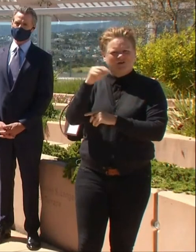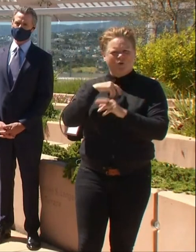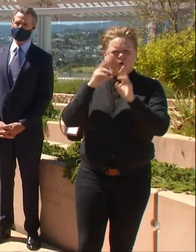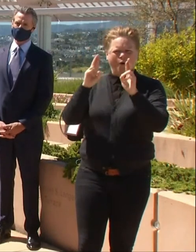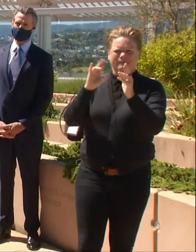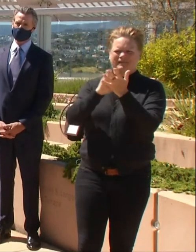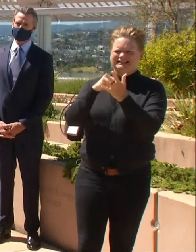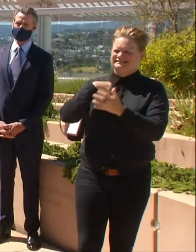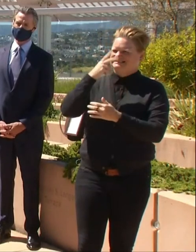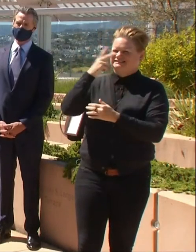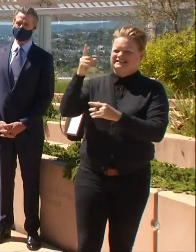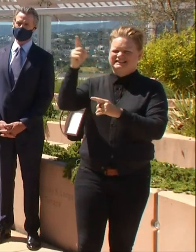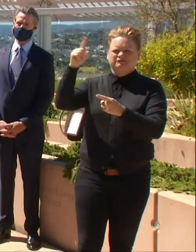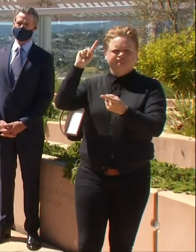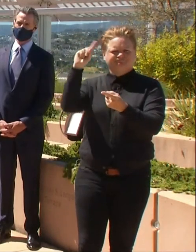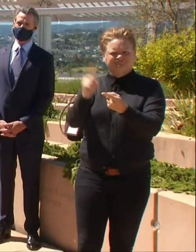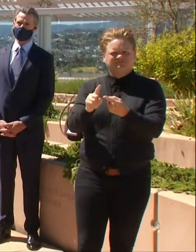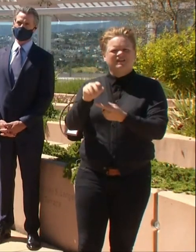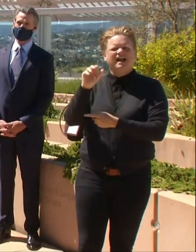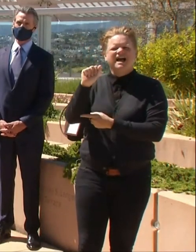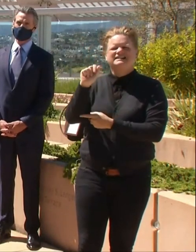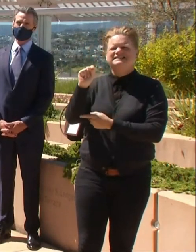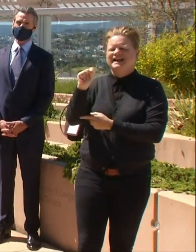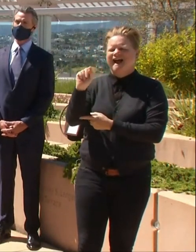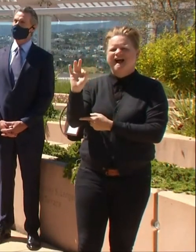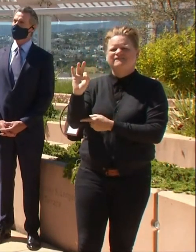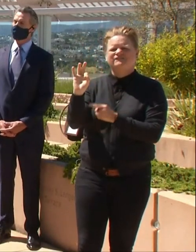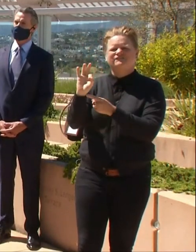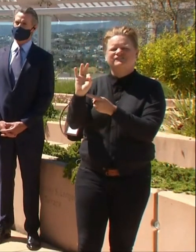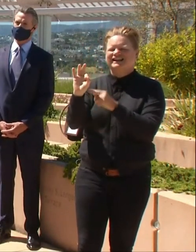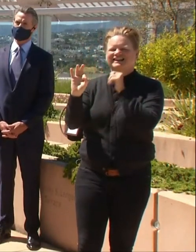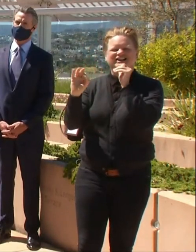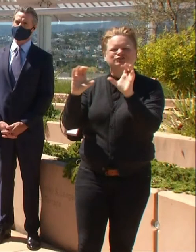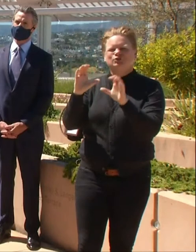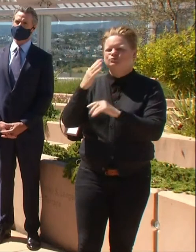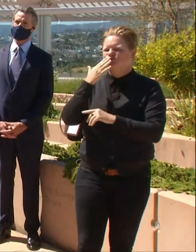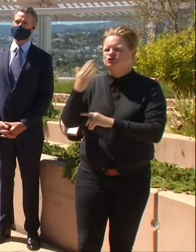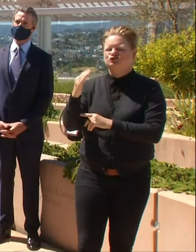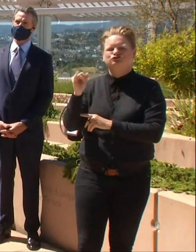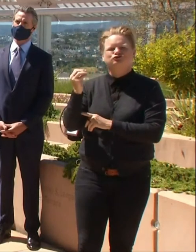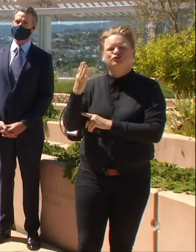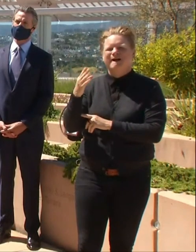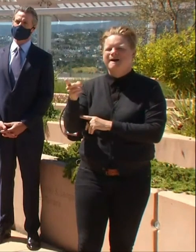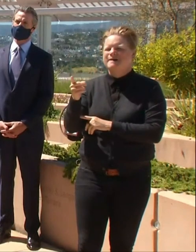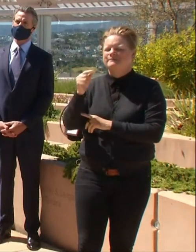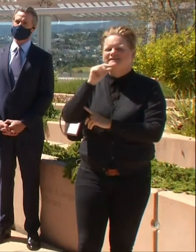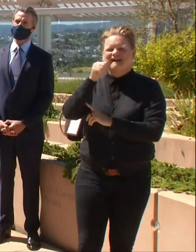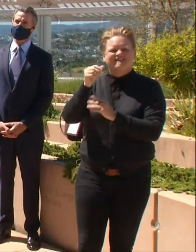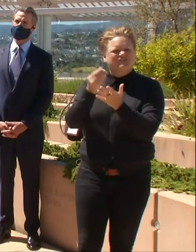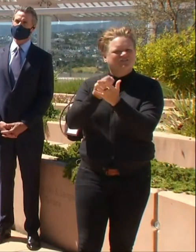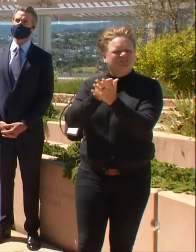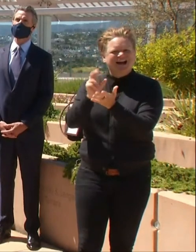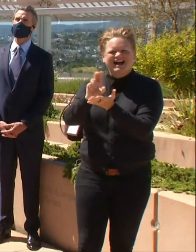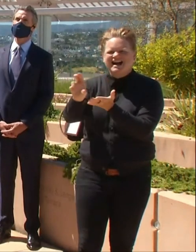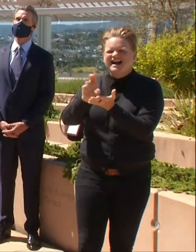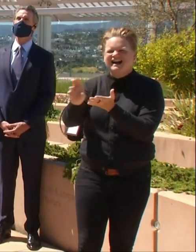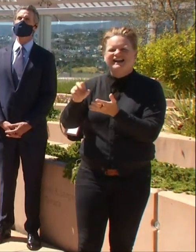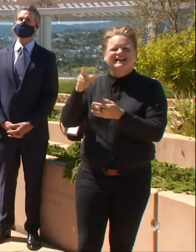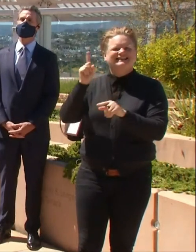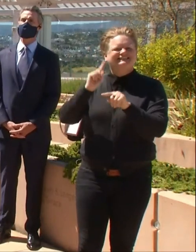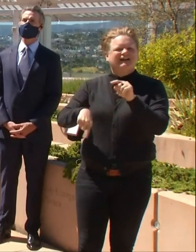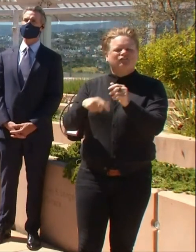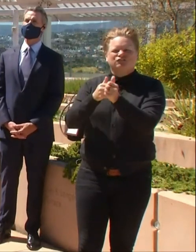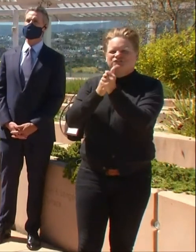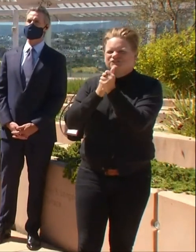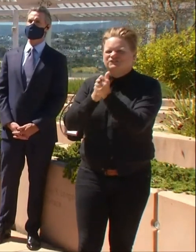They're underfunded, under-resourced, and haven't been able to really properly track some of the trafficking patterns to prevent it, and that's